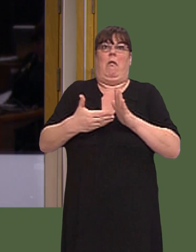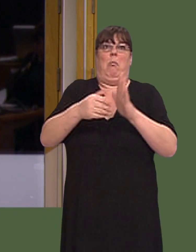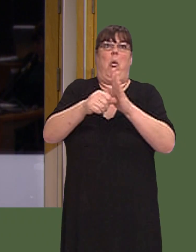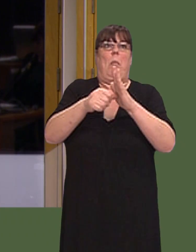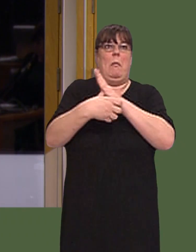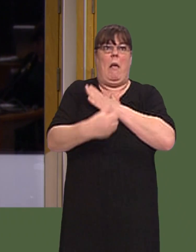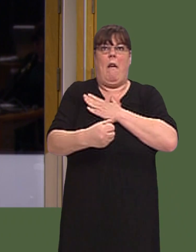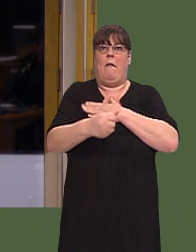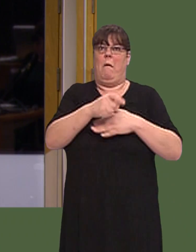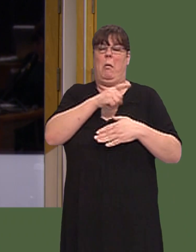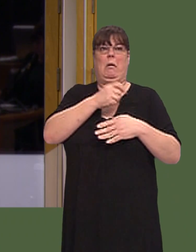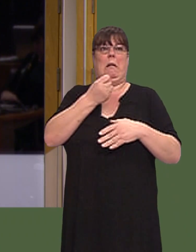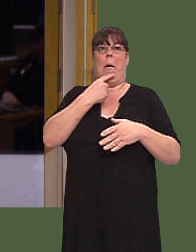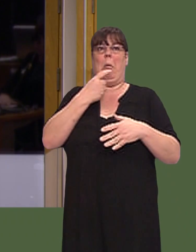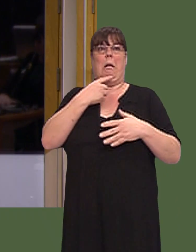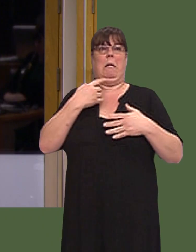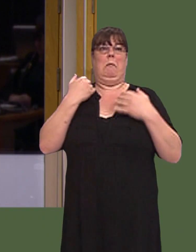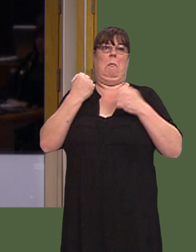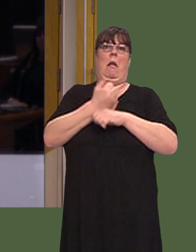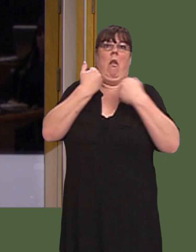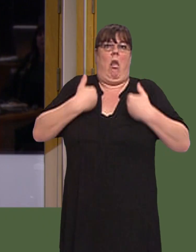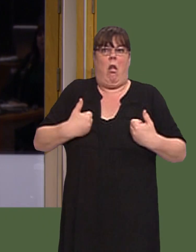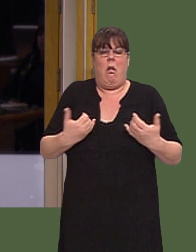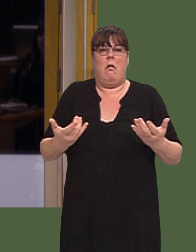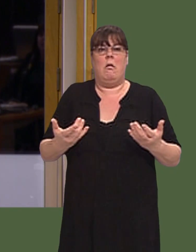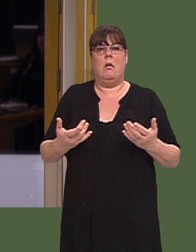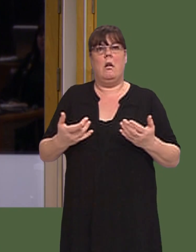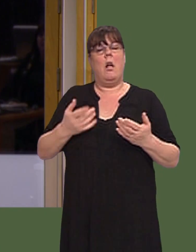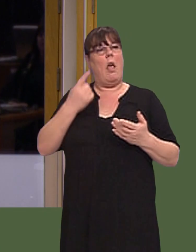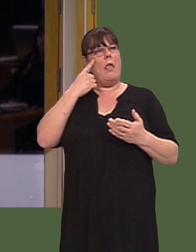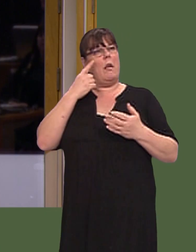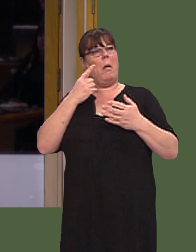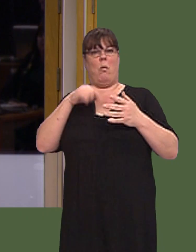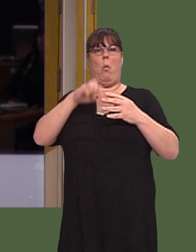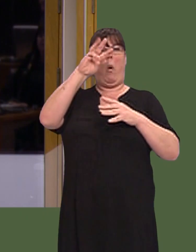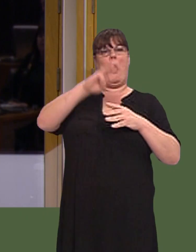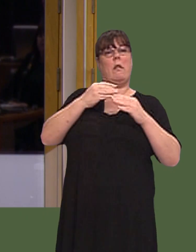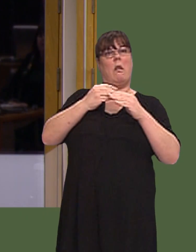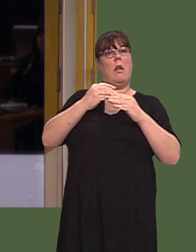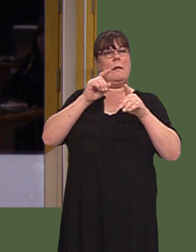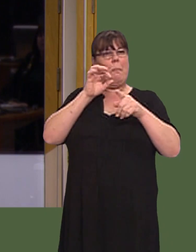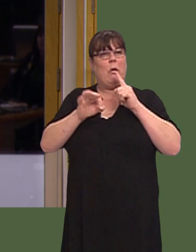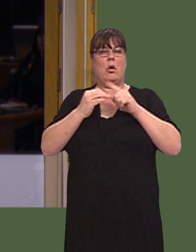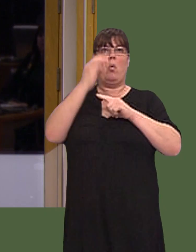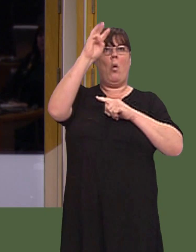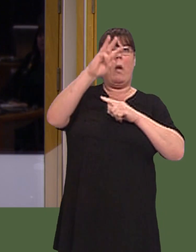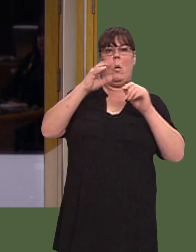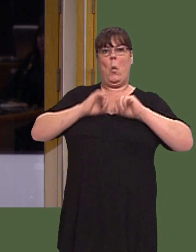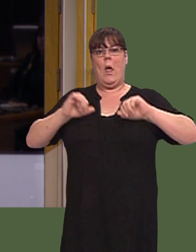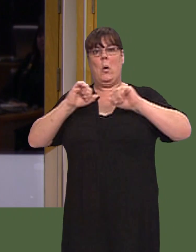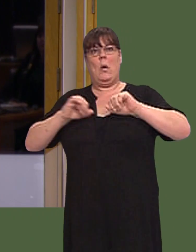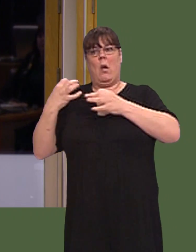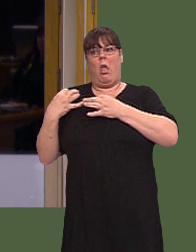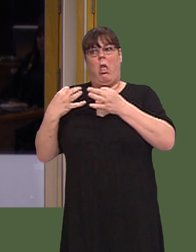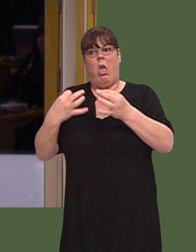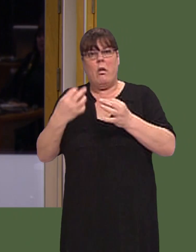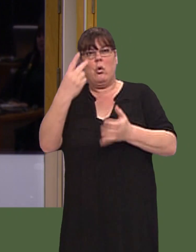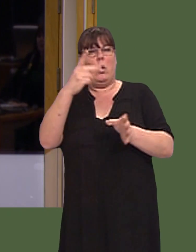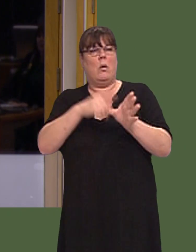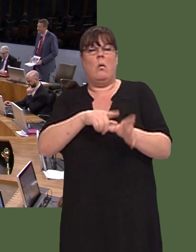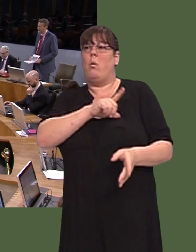Thank you, Llywydd. First Minister, I read an article about the state of the North Wales Health Board, specifically